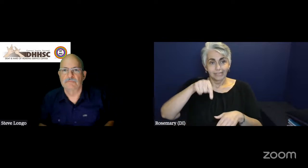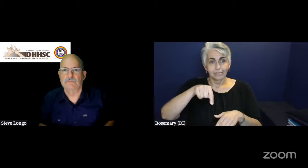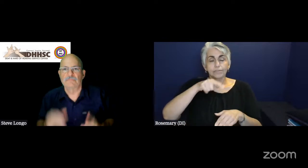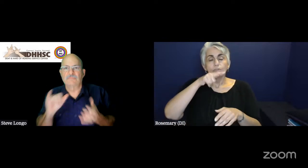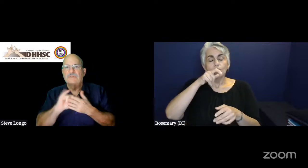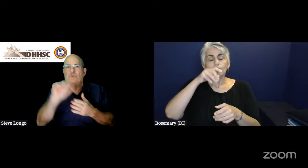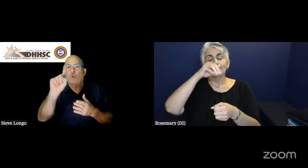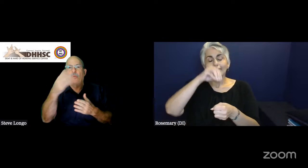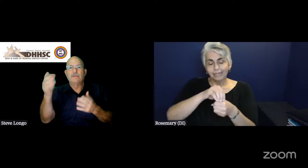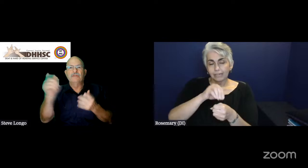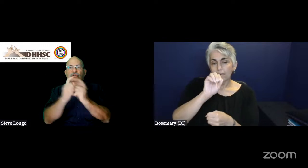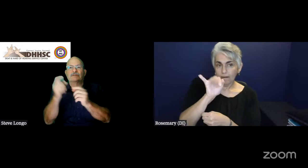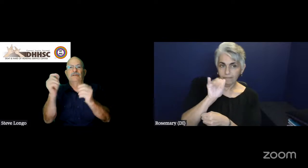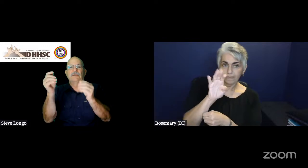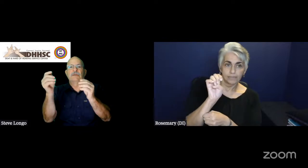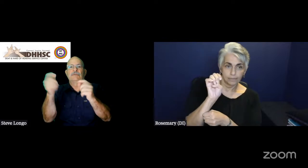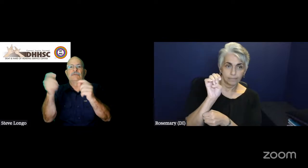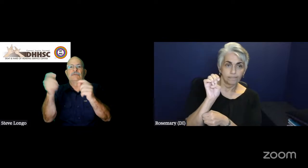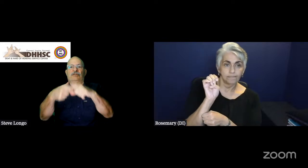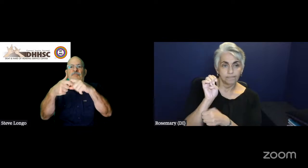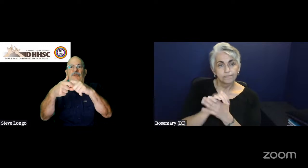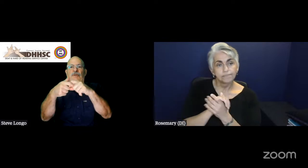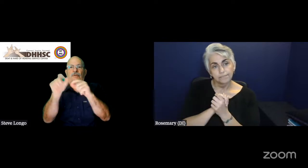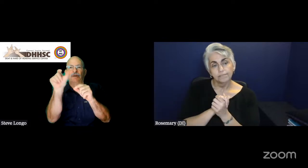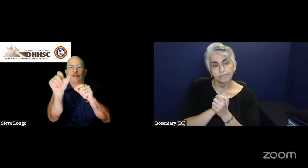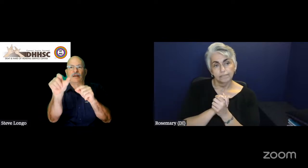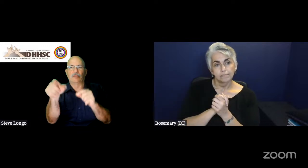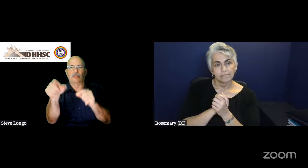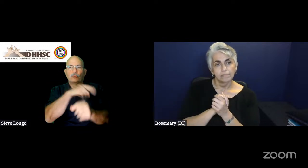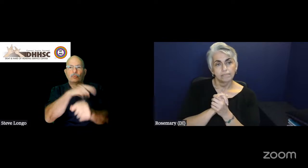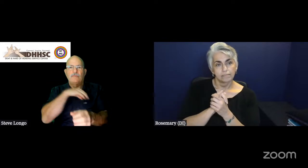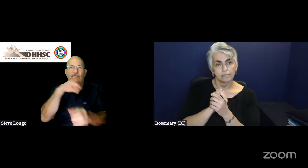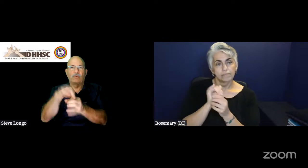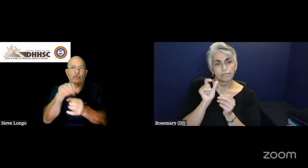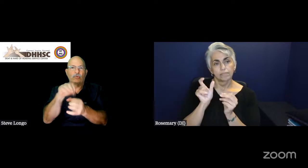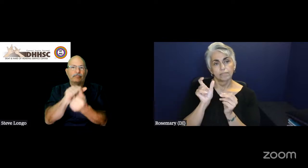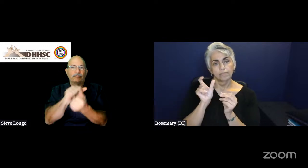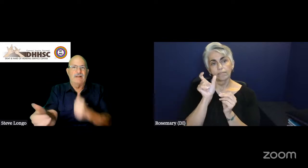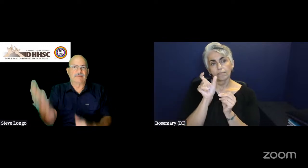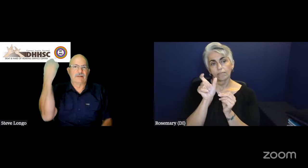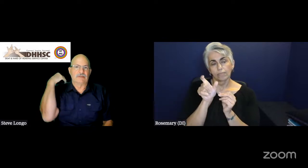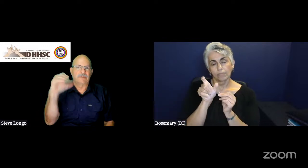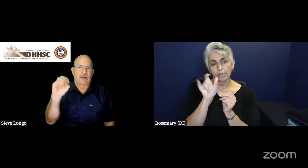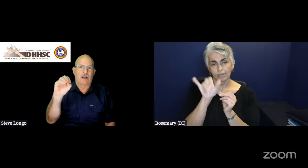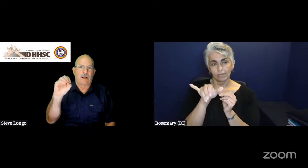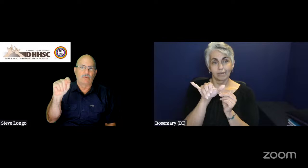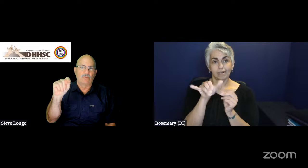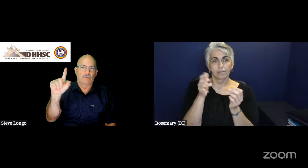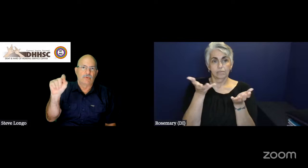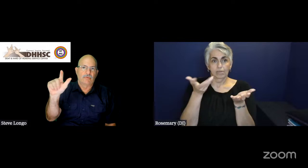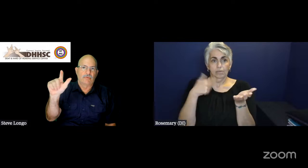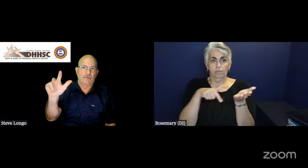the board. People who are in of the board, in the members who are in office.